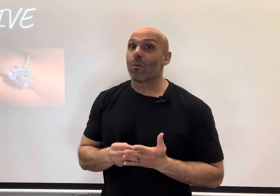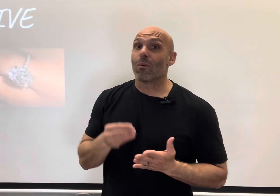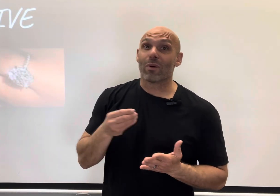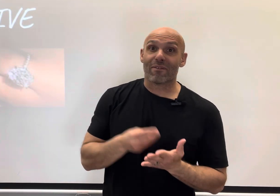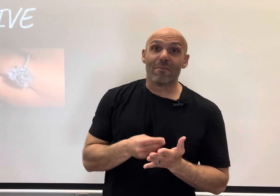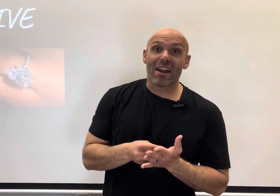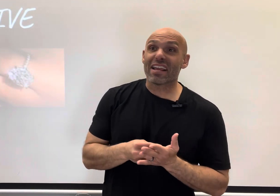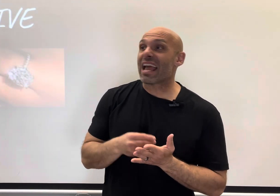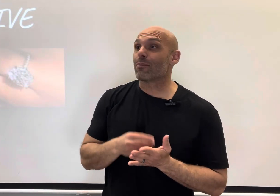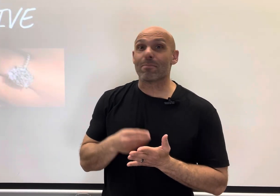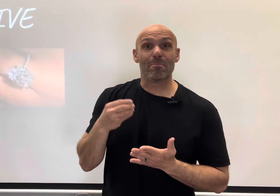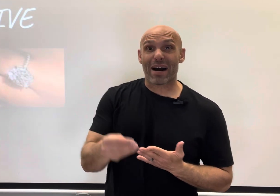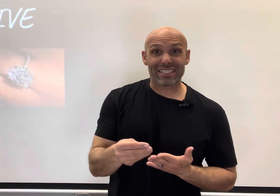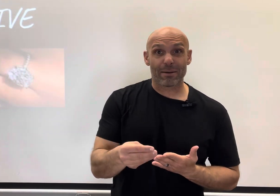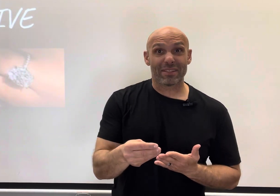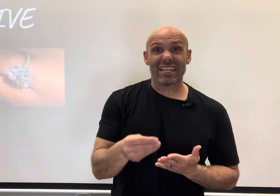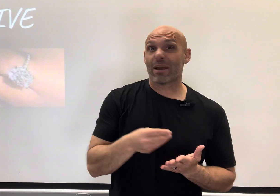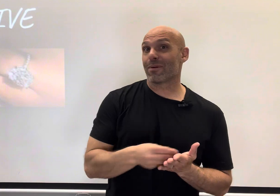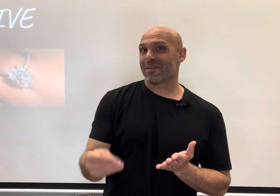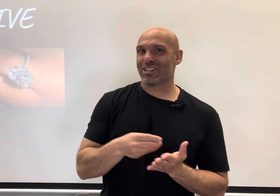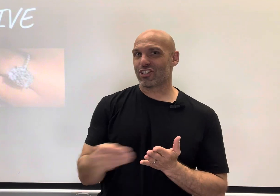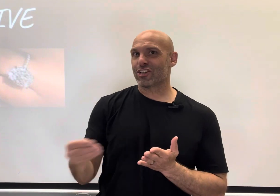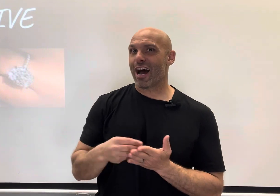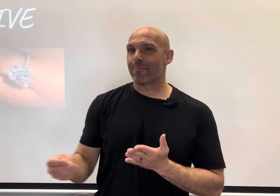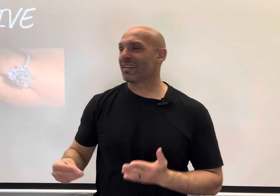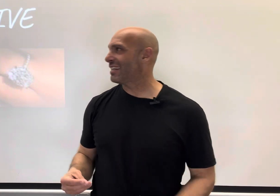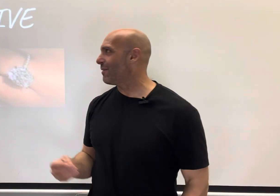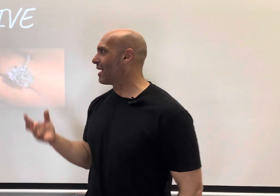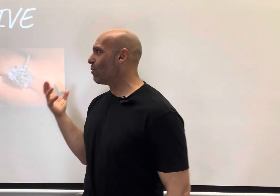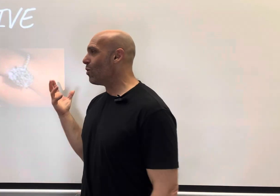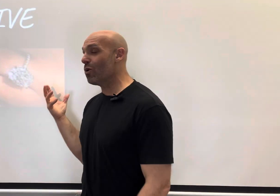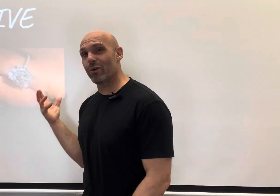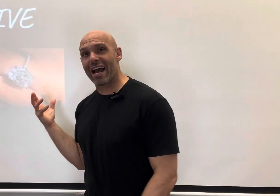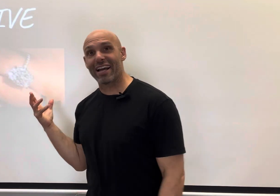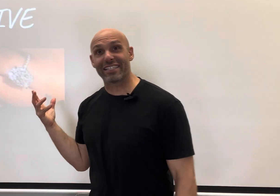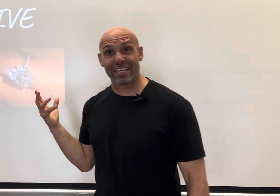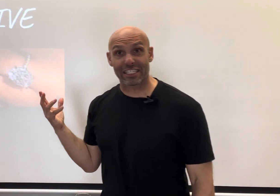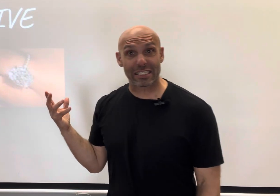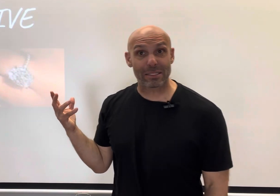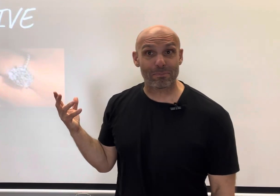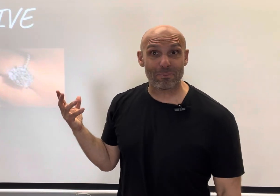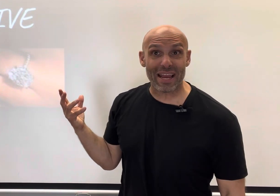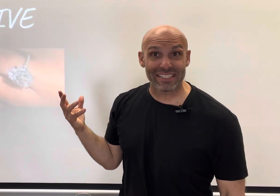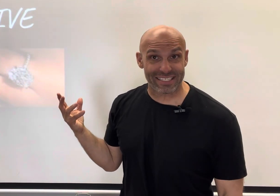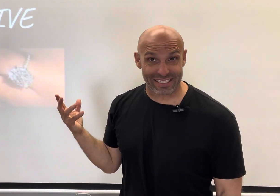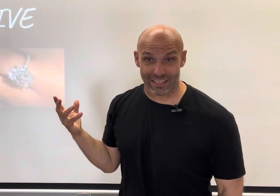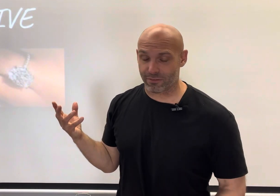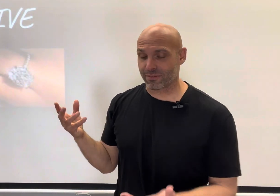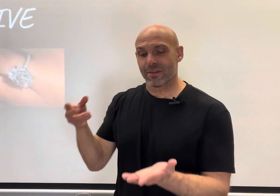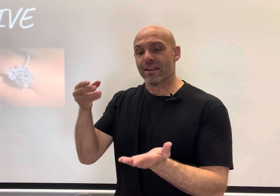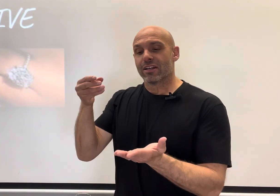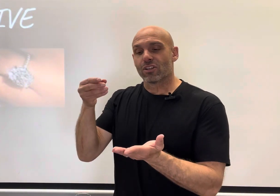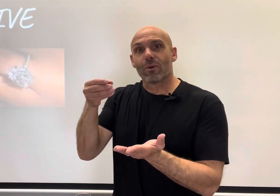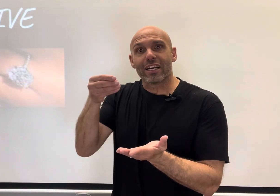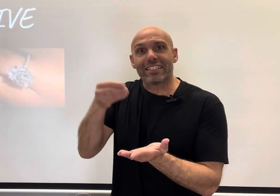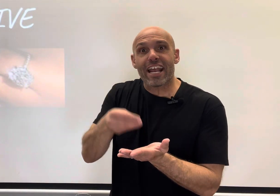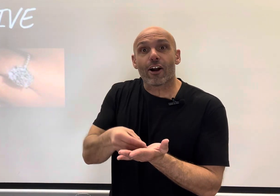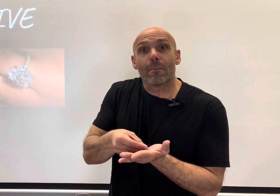we have money and we bought something and we went shopping and now we're like, woo, that's expensive. So we're going to take our